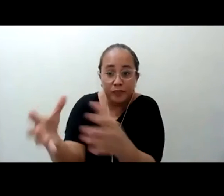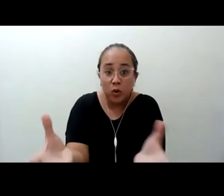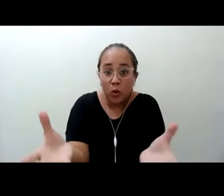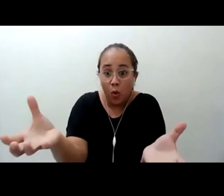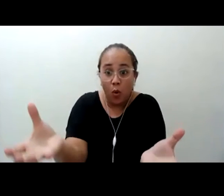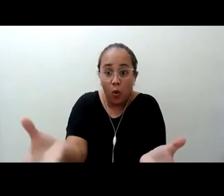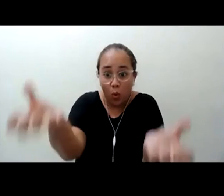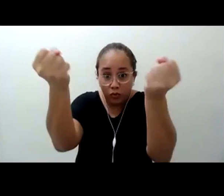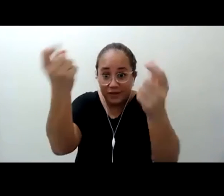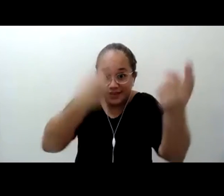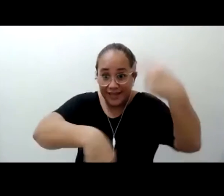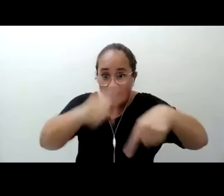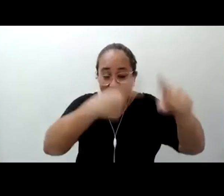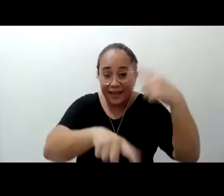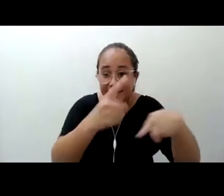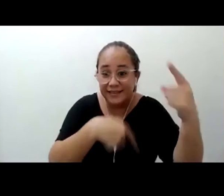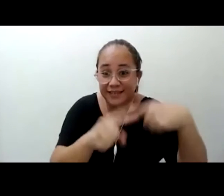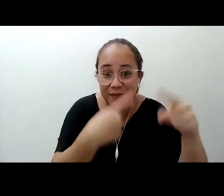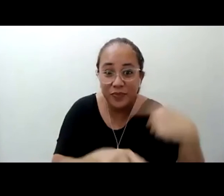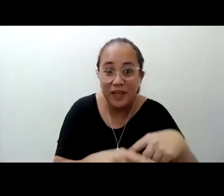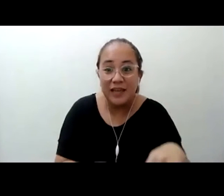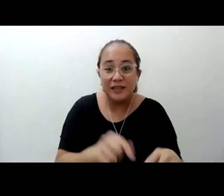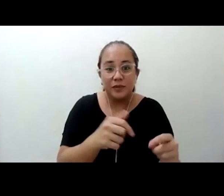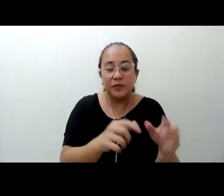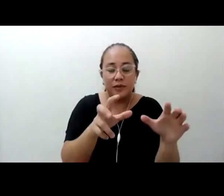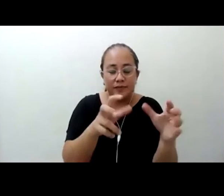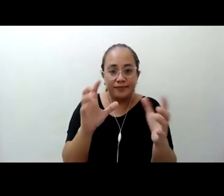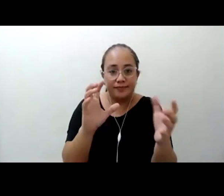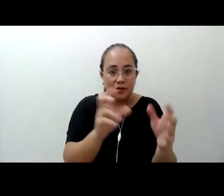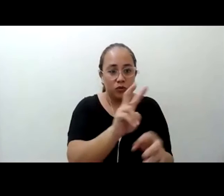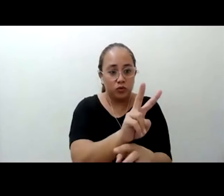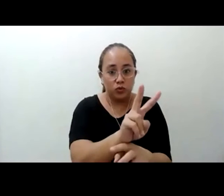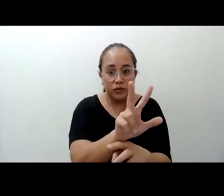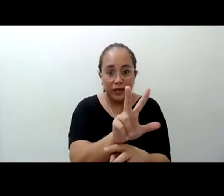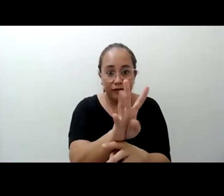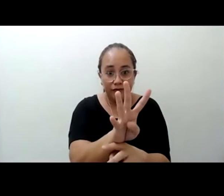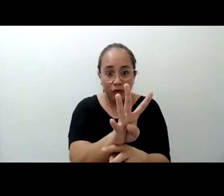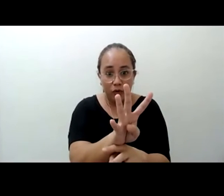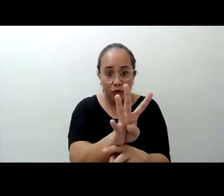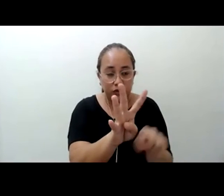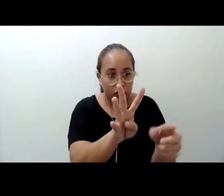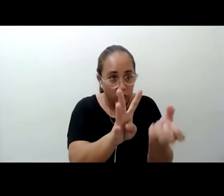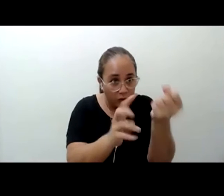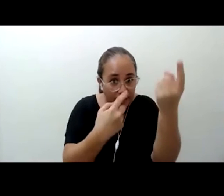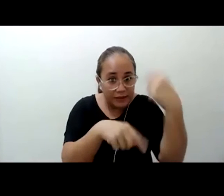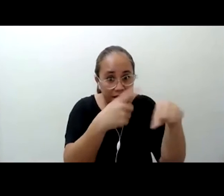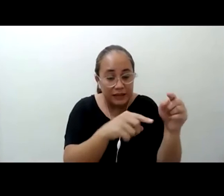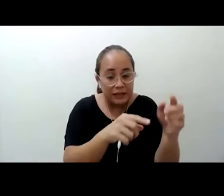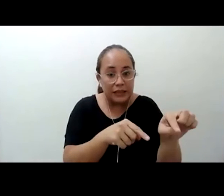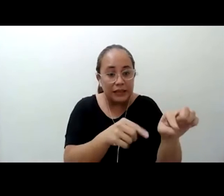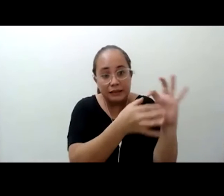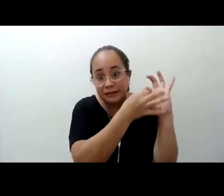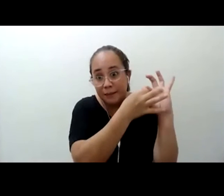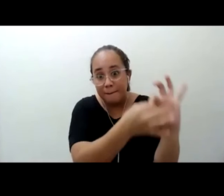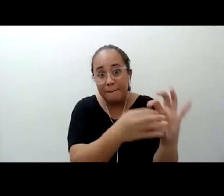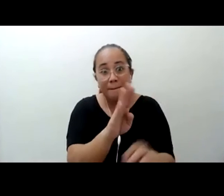signs. So the group with 2, 3, and 4 will use their own signs as a basis, and then they